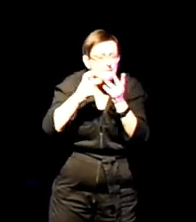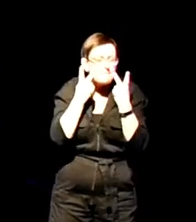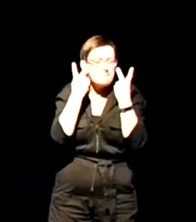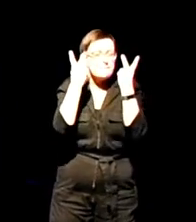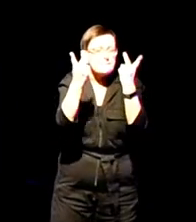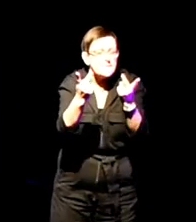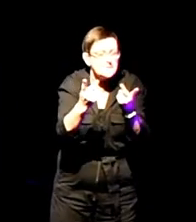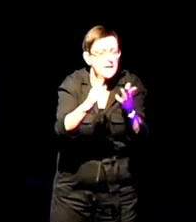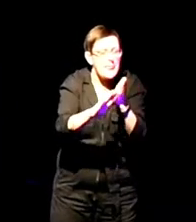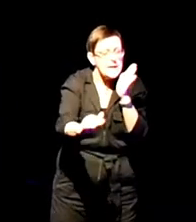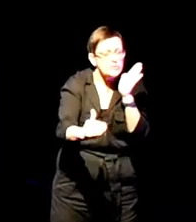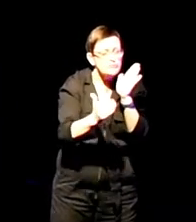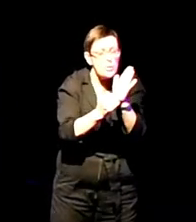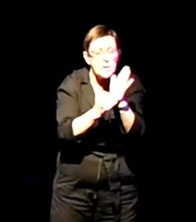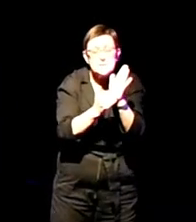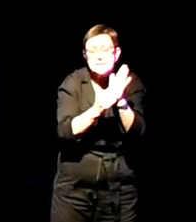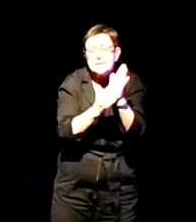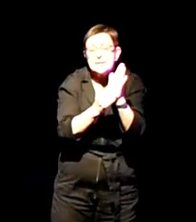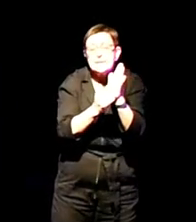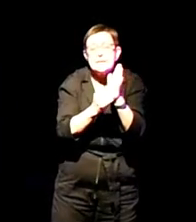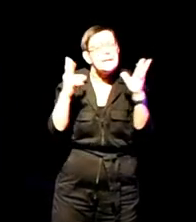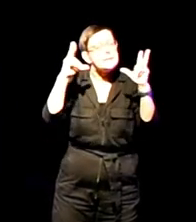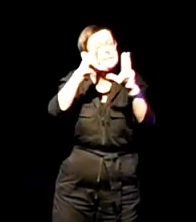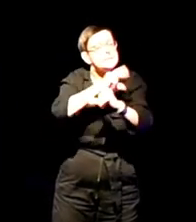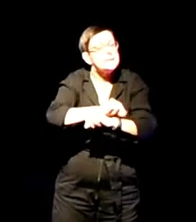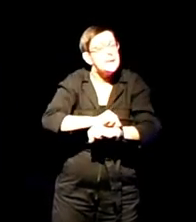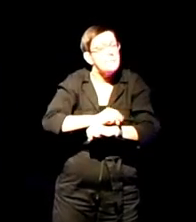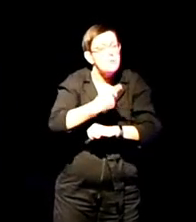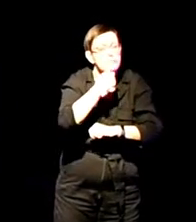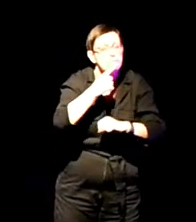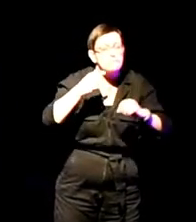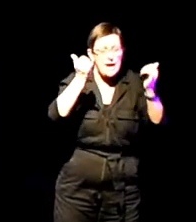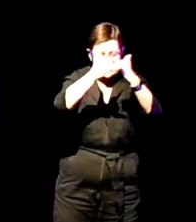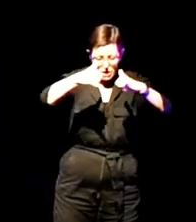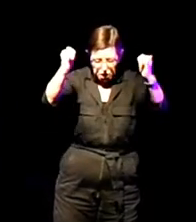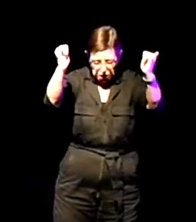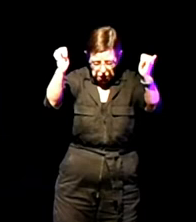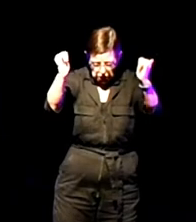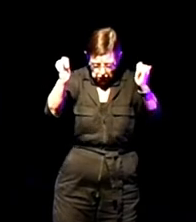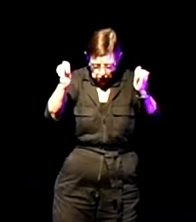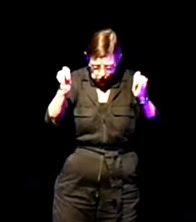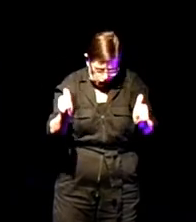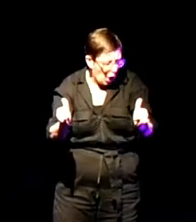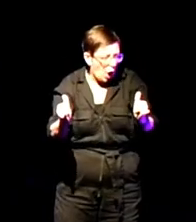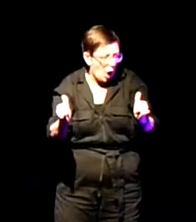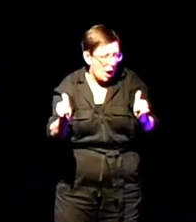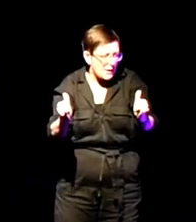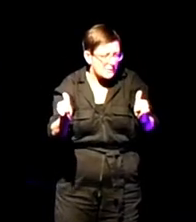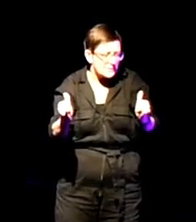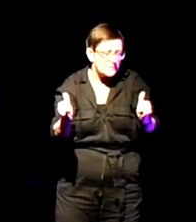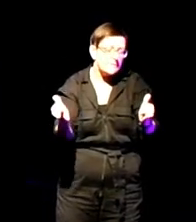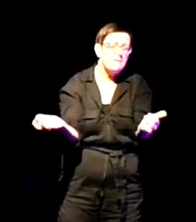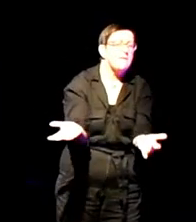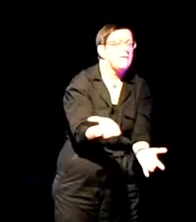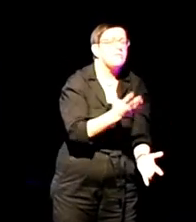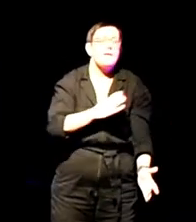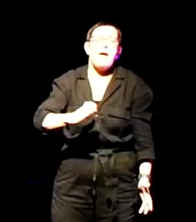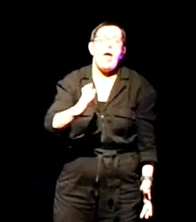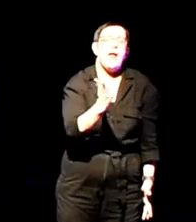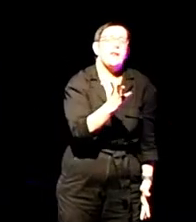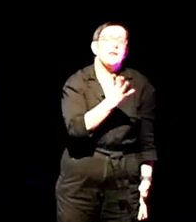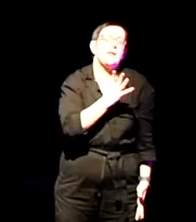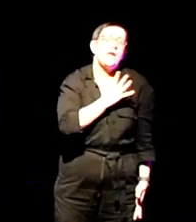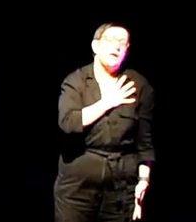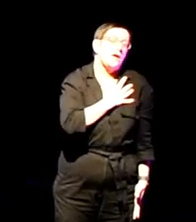she slept in a blood-red yurt, feeling the color would soothe her yearning heart, and